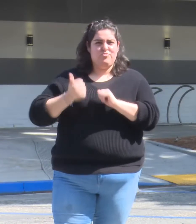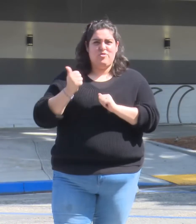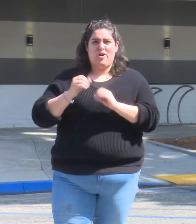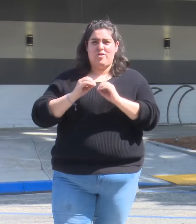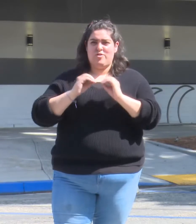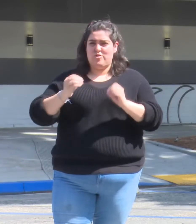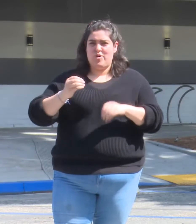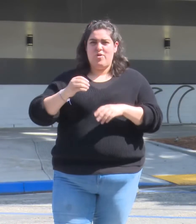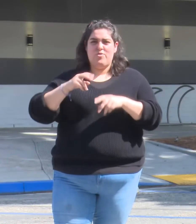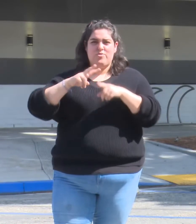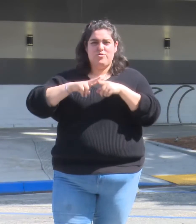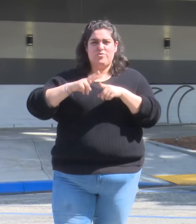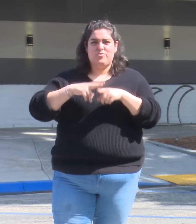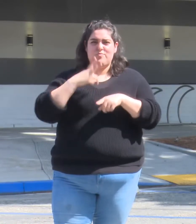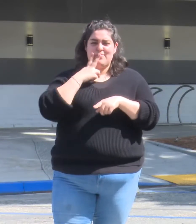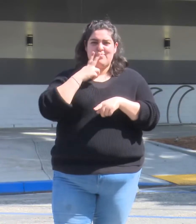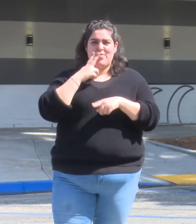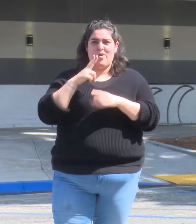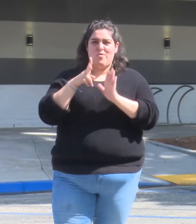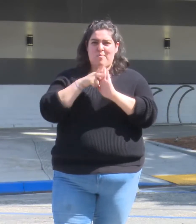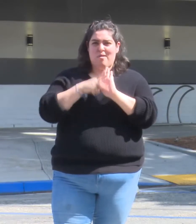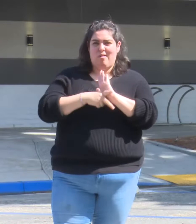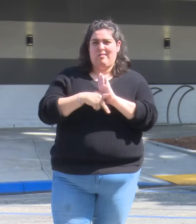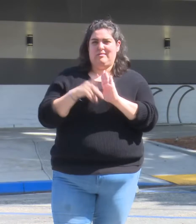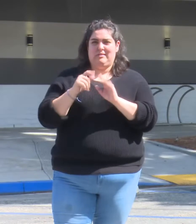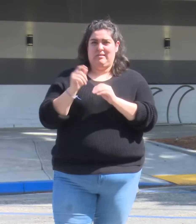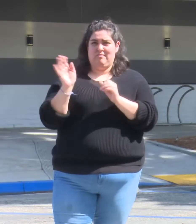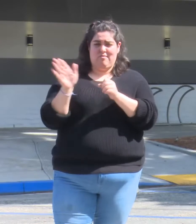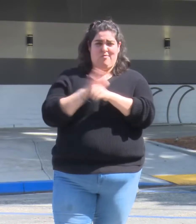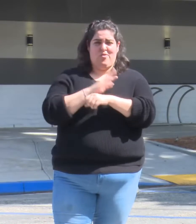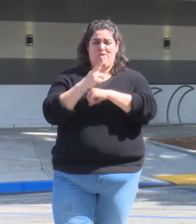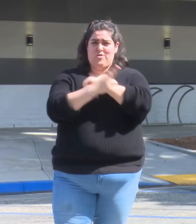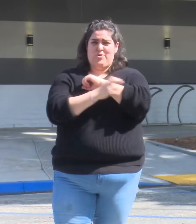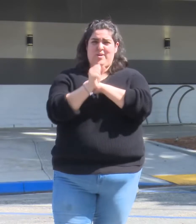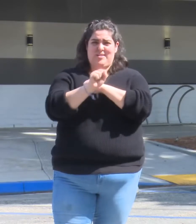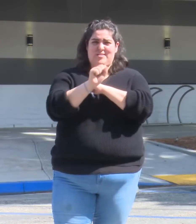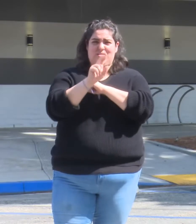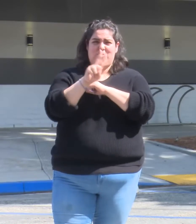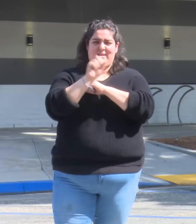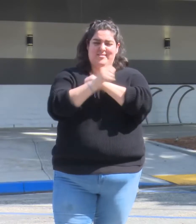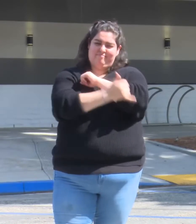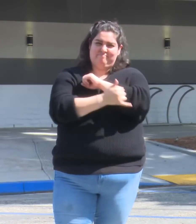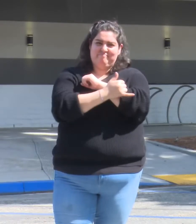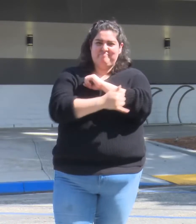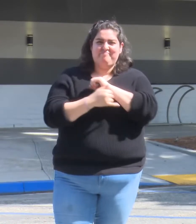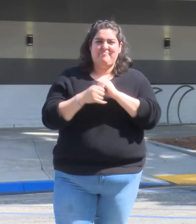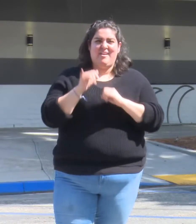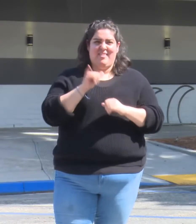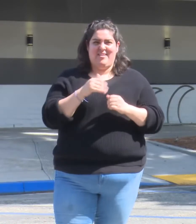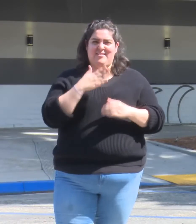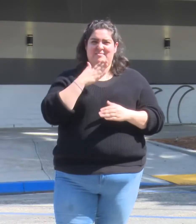United States. Ron is so proud of that. That is one of his greatest achievements.